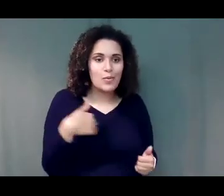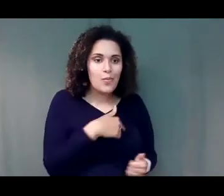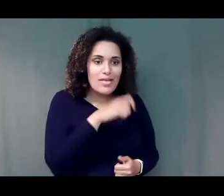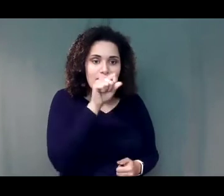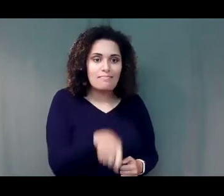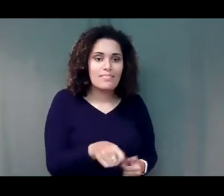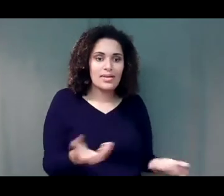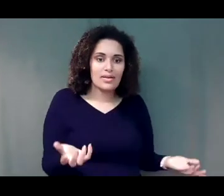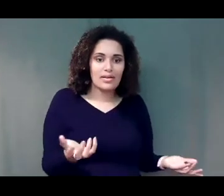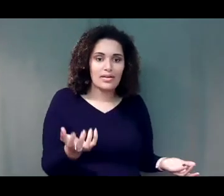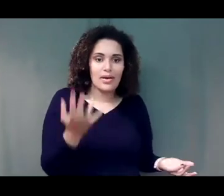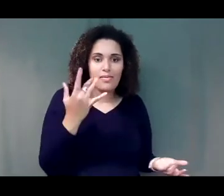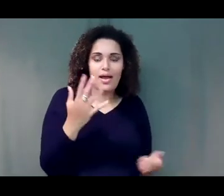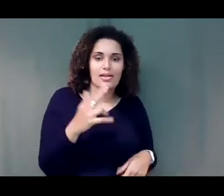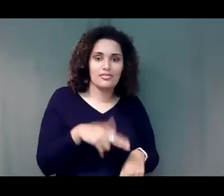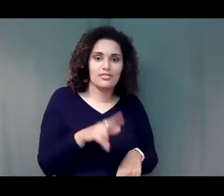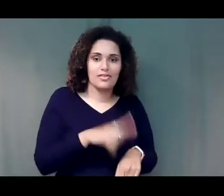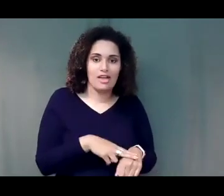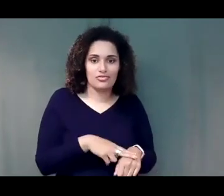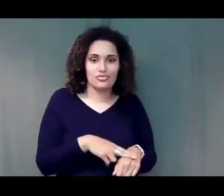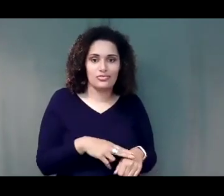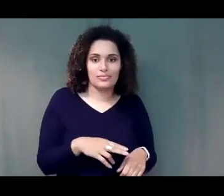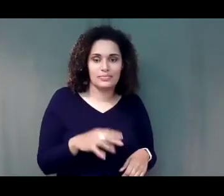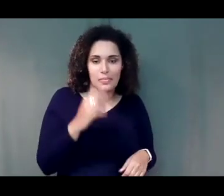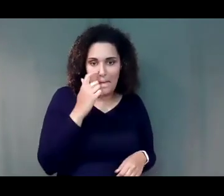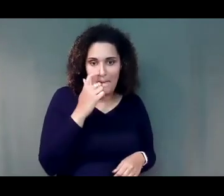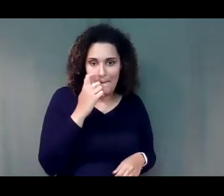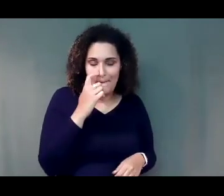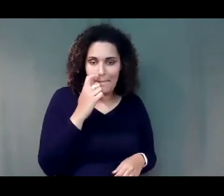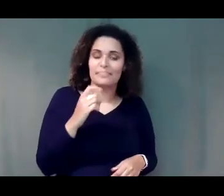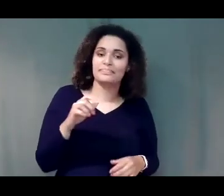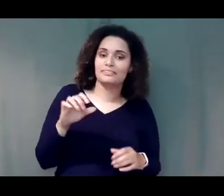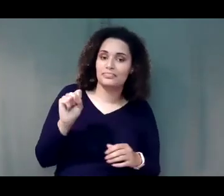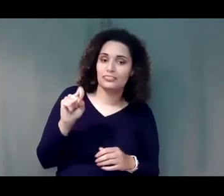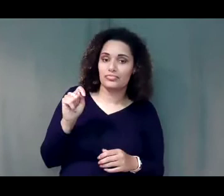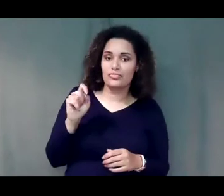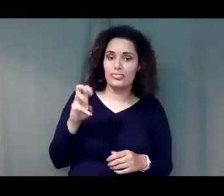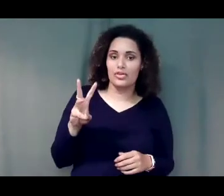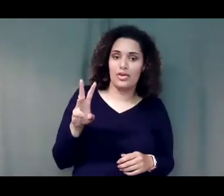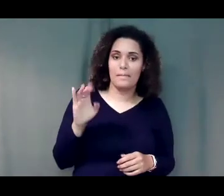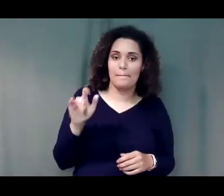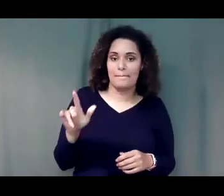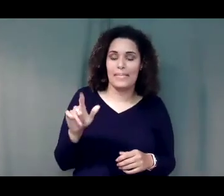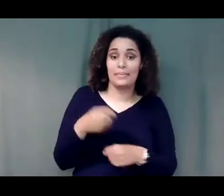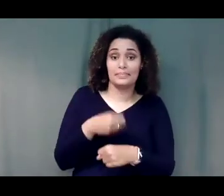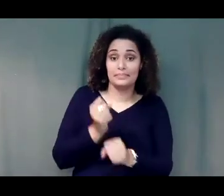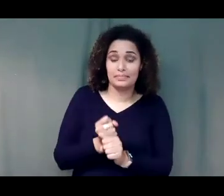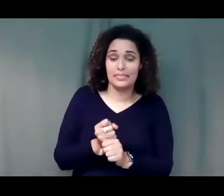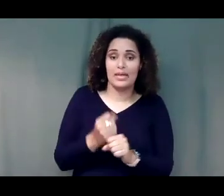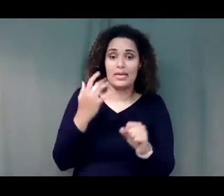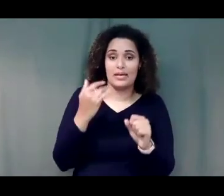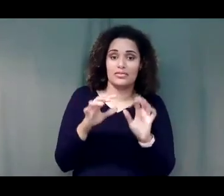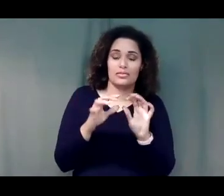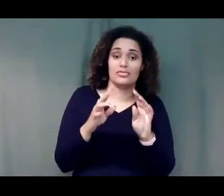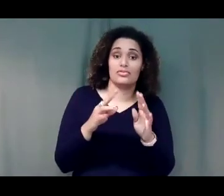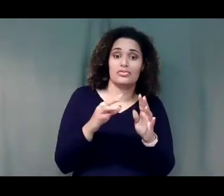just natural more so. Yeah. So a straw bale, the way a straw bale is made is you have this big long piece of straw,